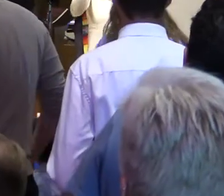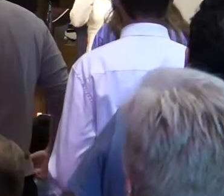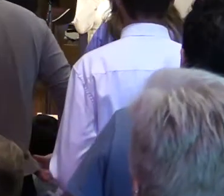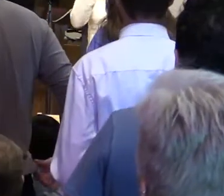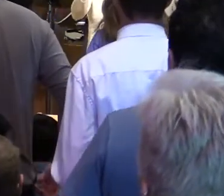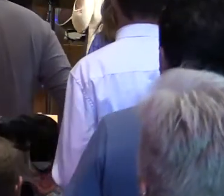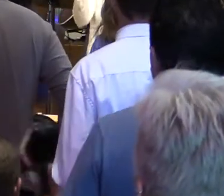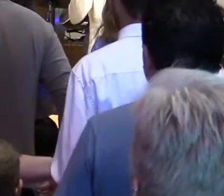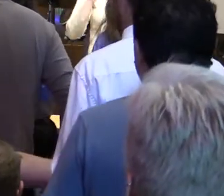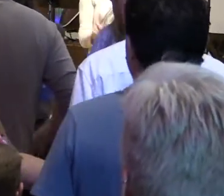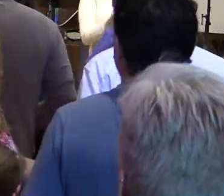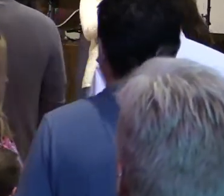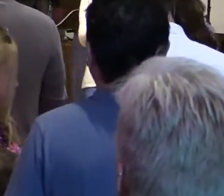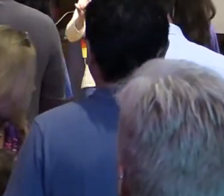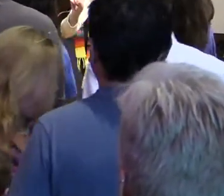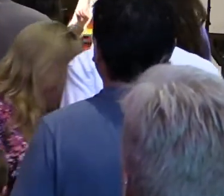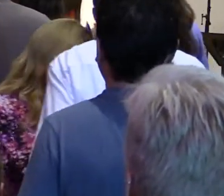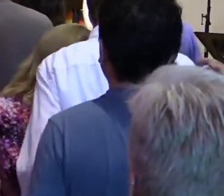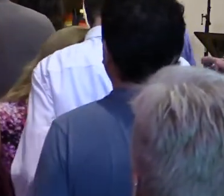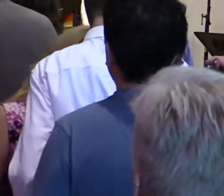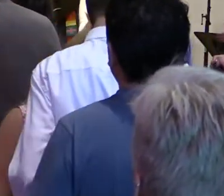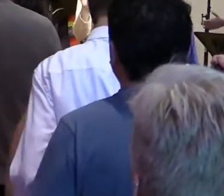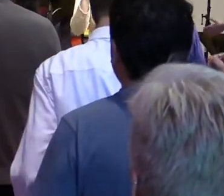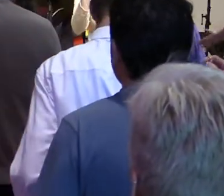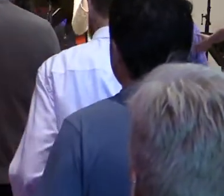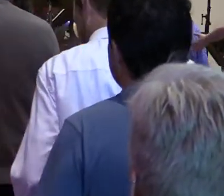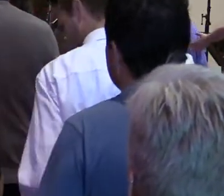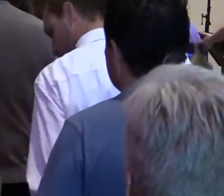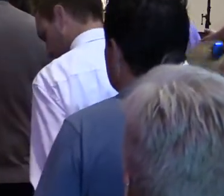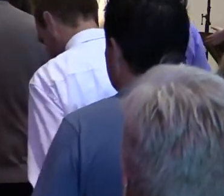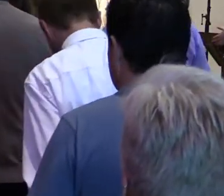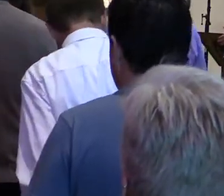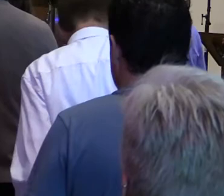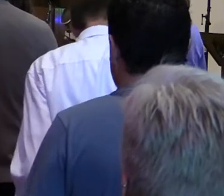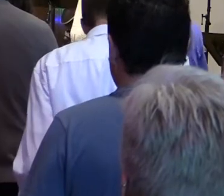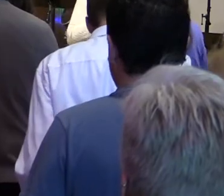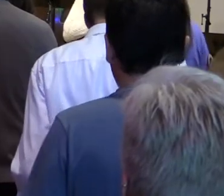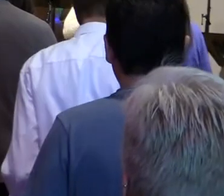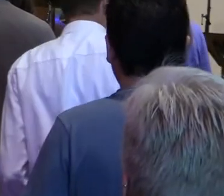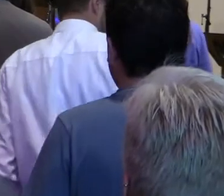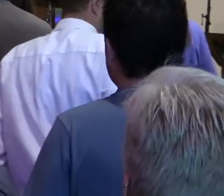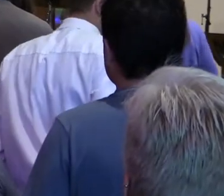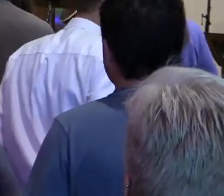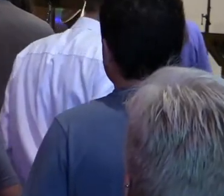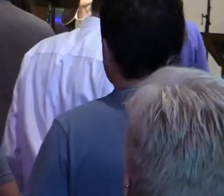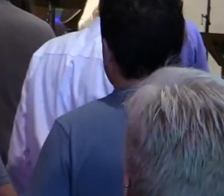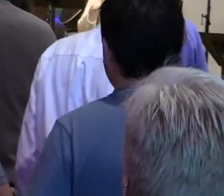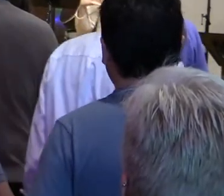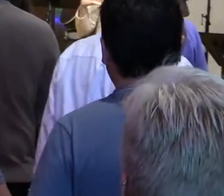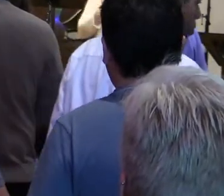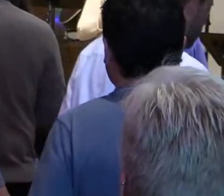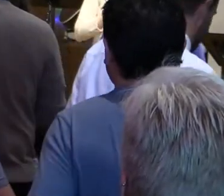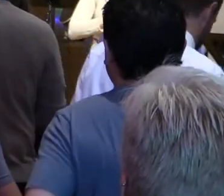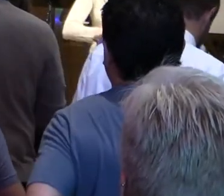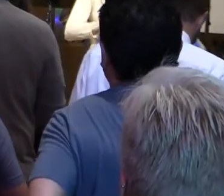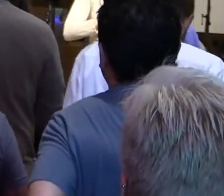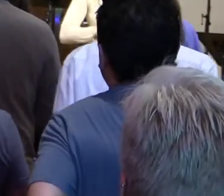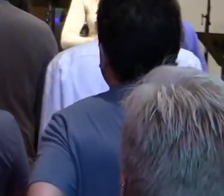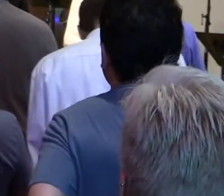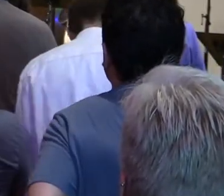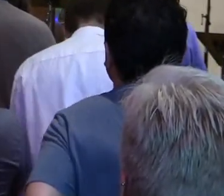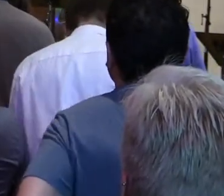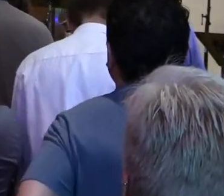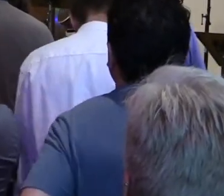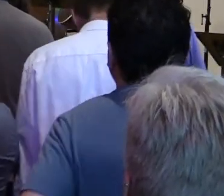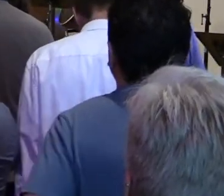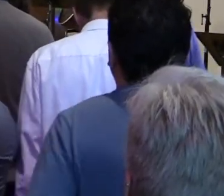Not alone if you are lonely, when you feel afraid, you're not the